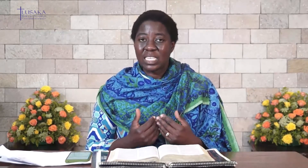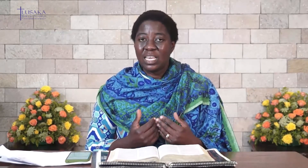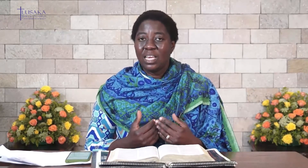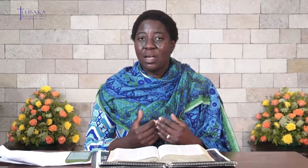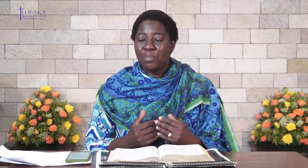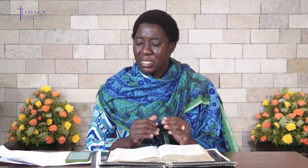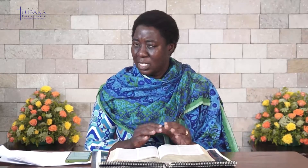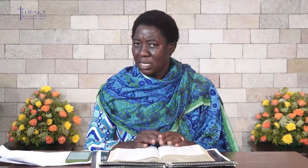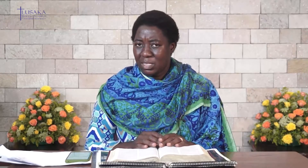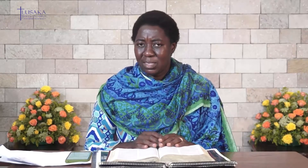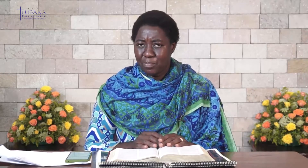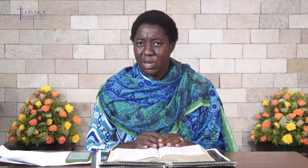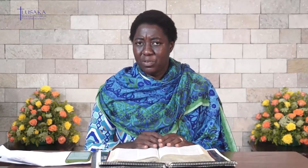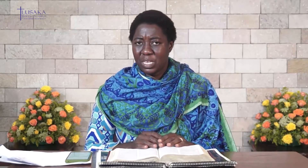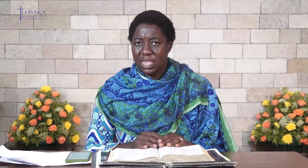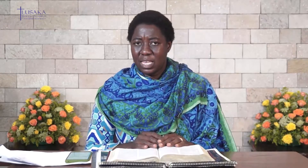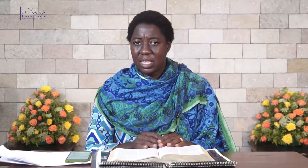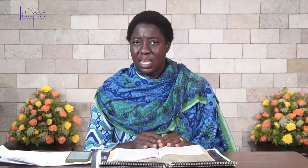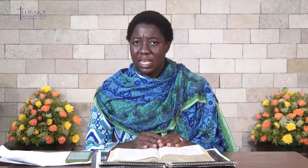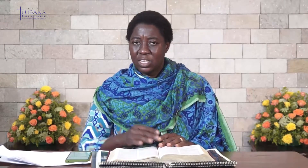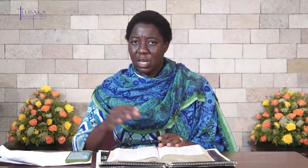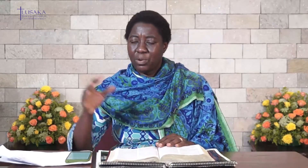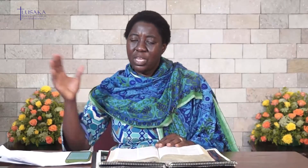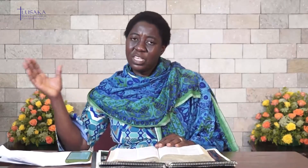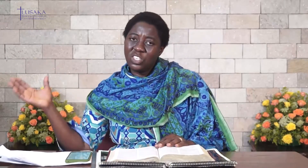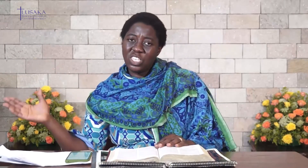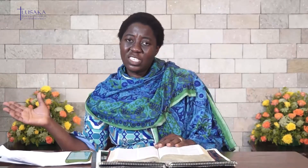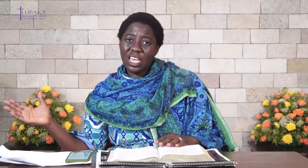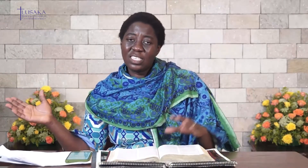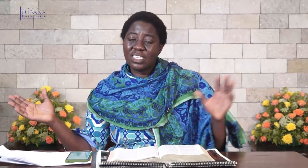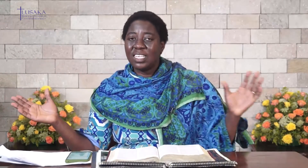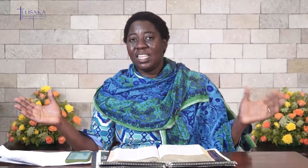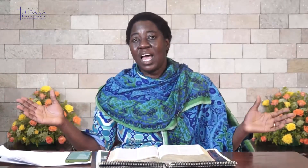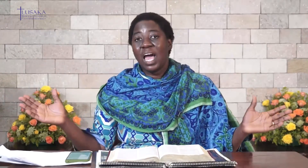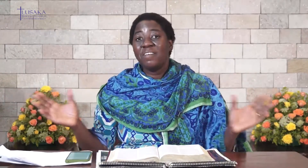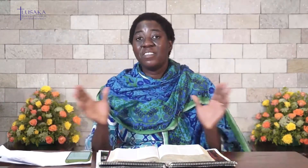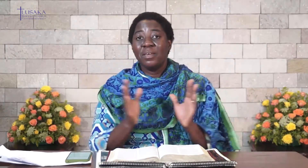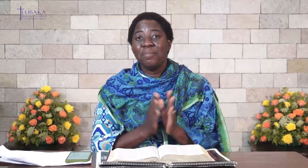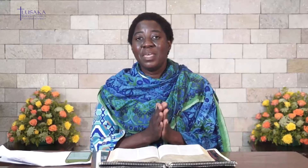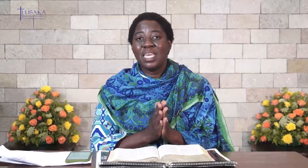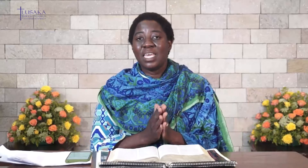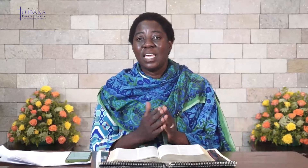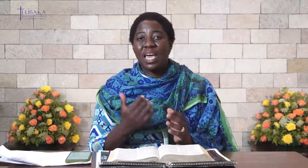us. Boys and girls, let's pray together, shall we? Jesus